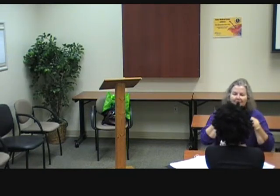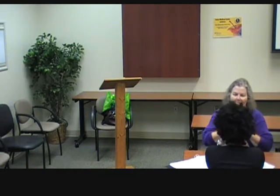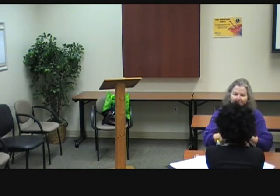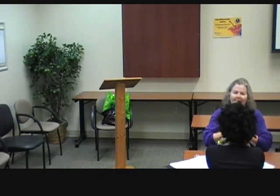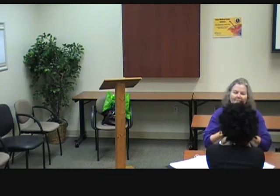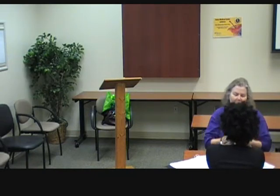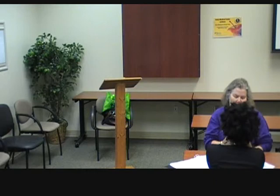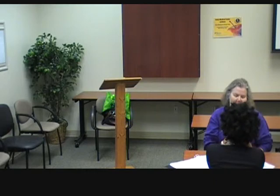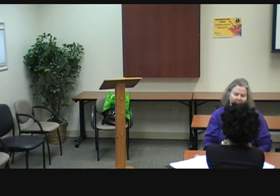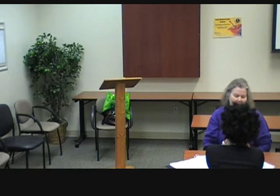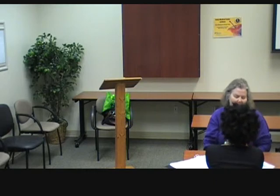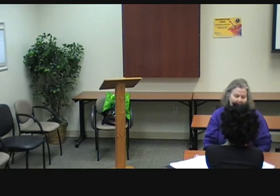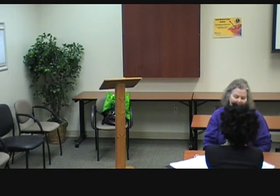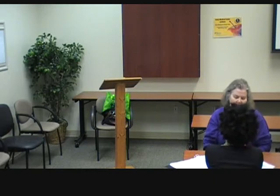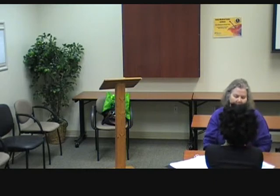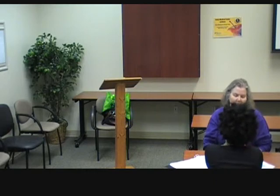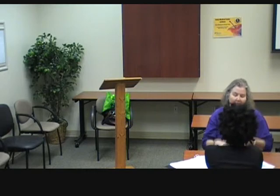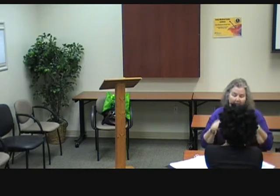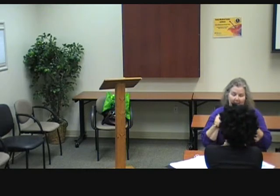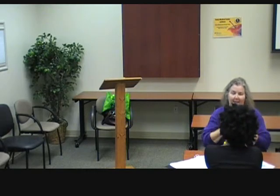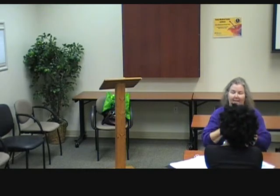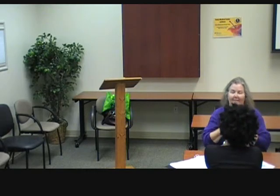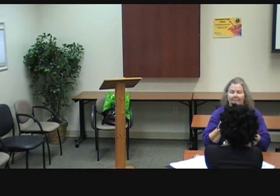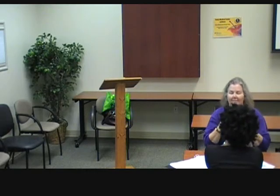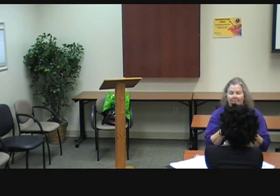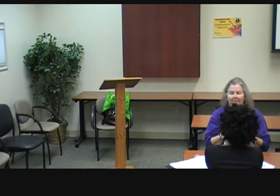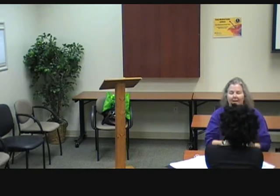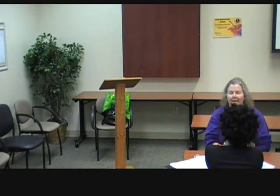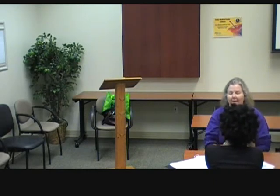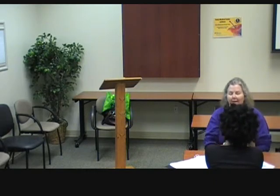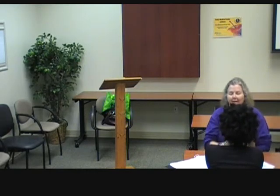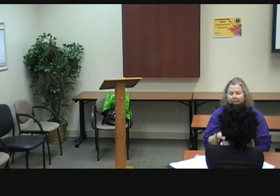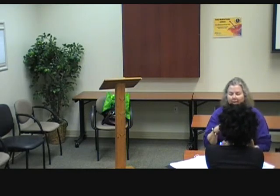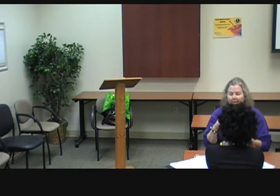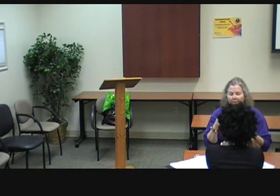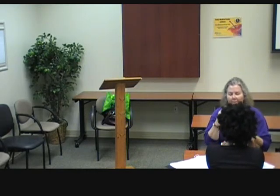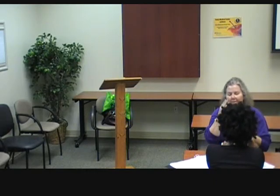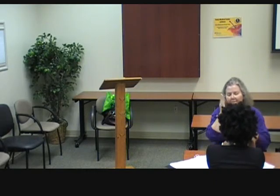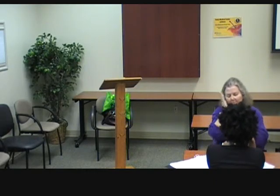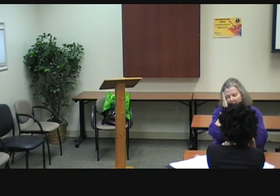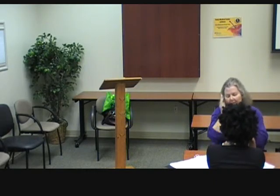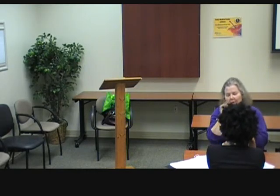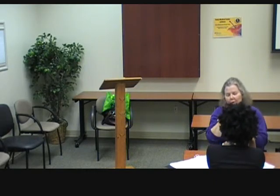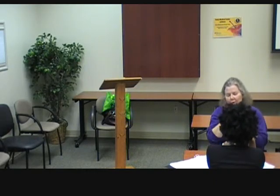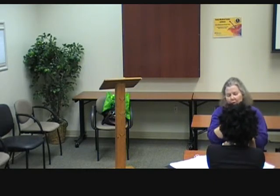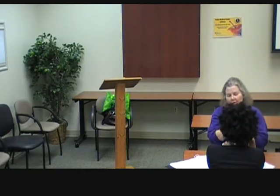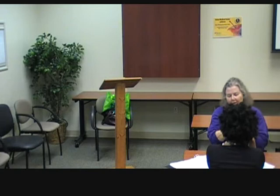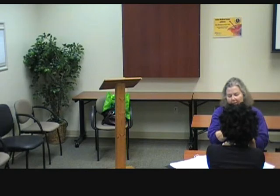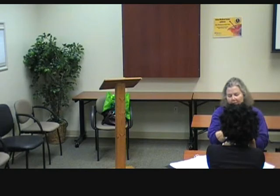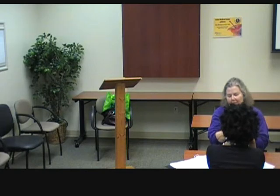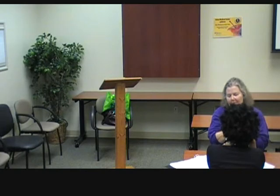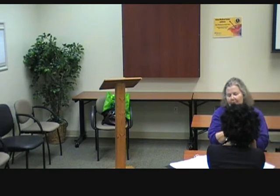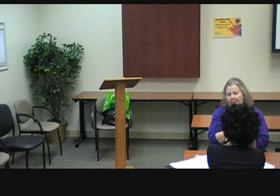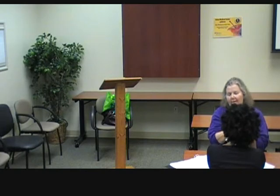You said to say something like that. You don't already say that. You said, I know she did.